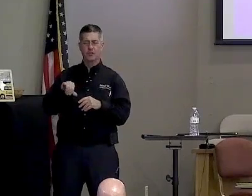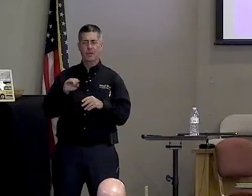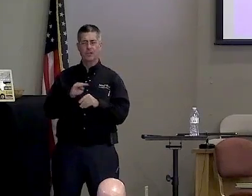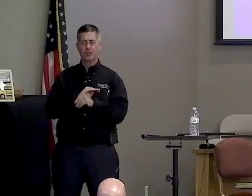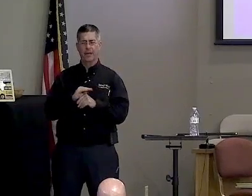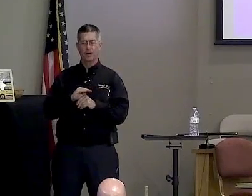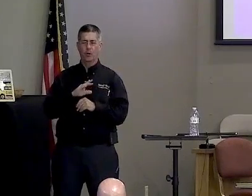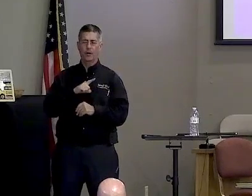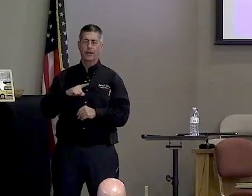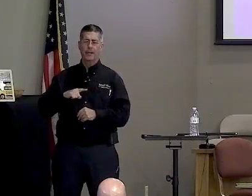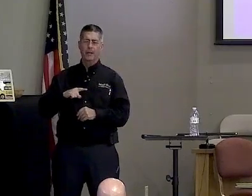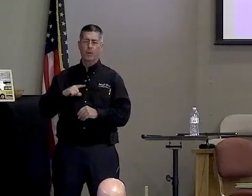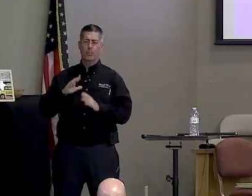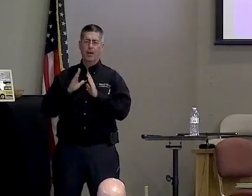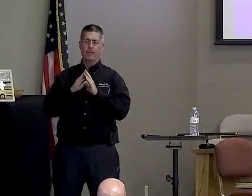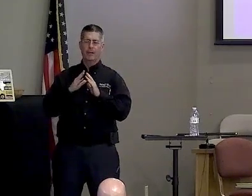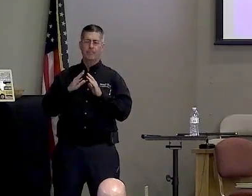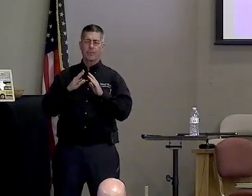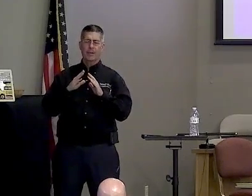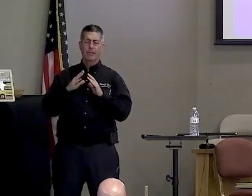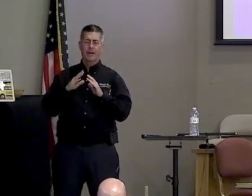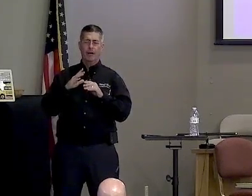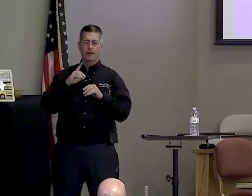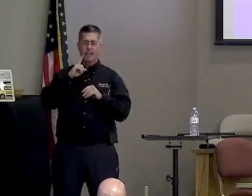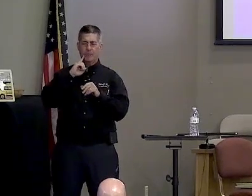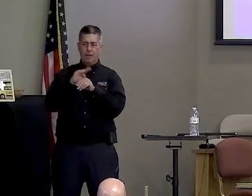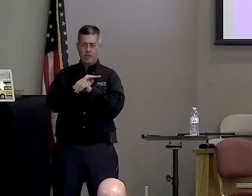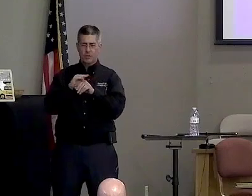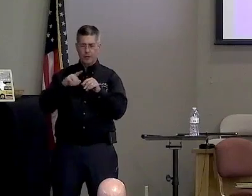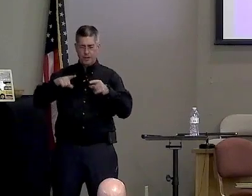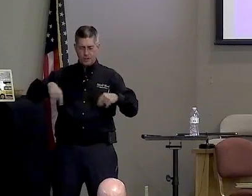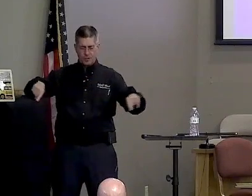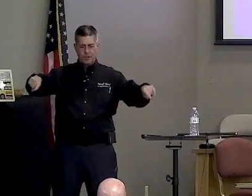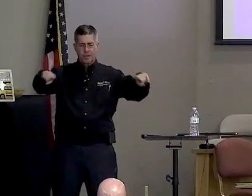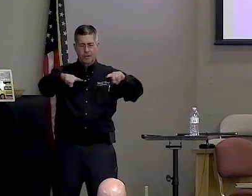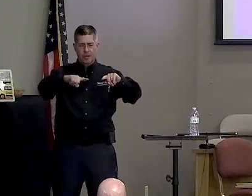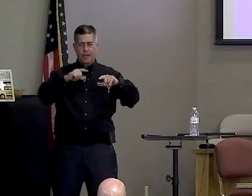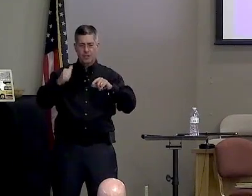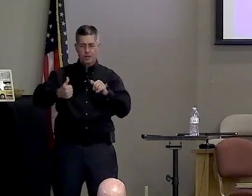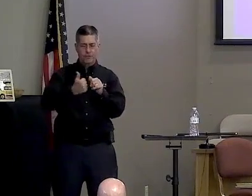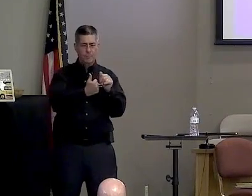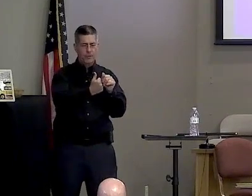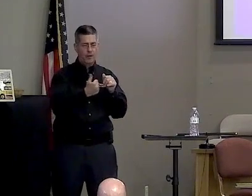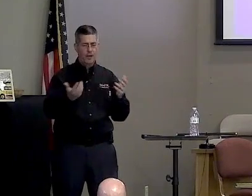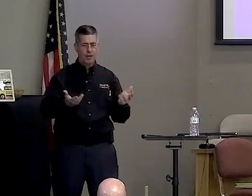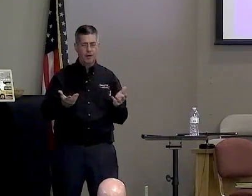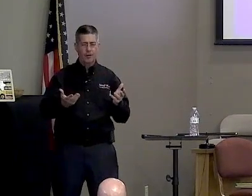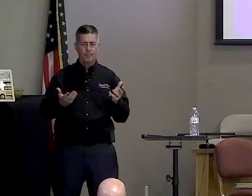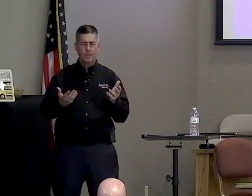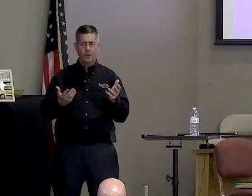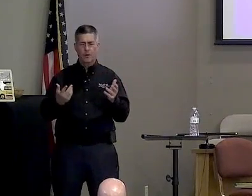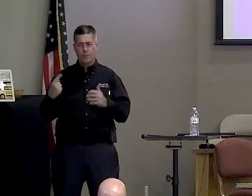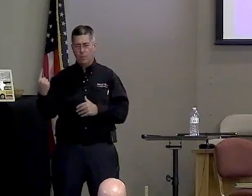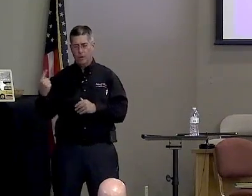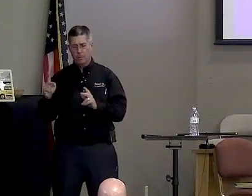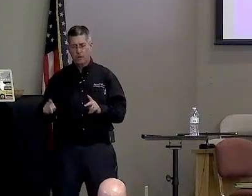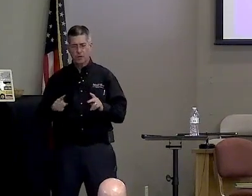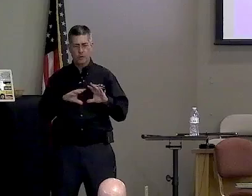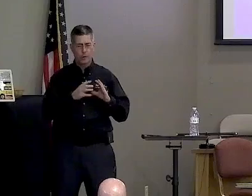ministry. And, Lord, we pray that, that our deaf ministries, each of them that are here, whether it be one person or a